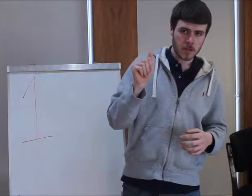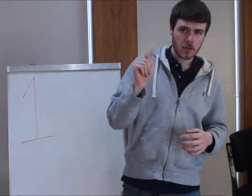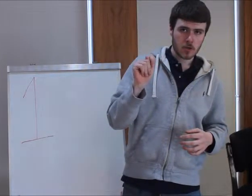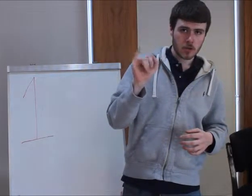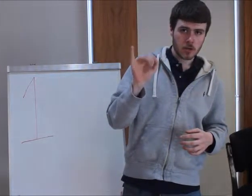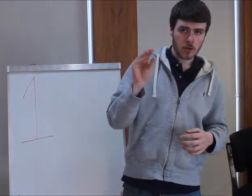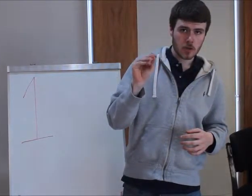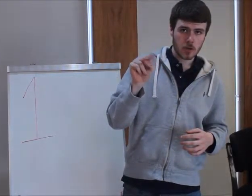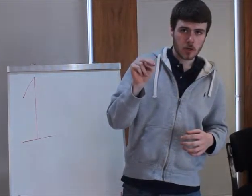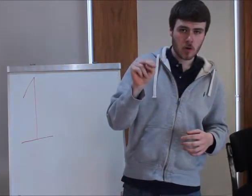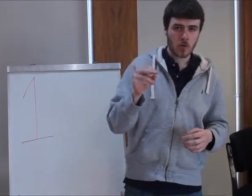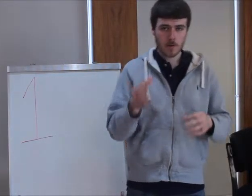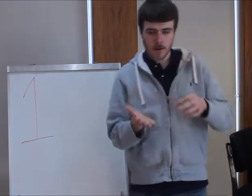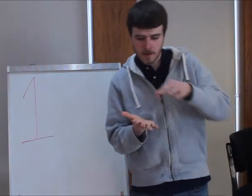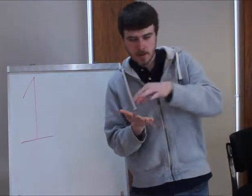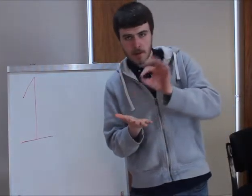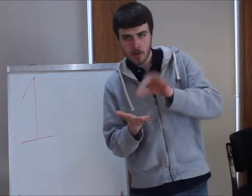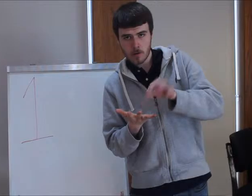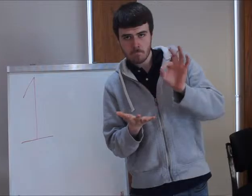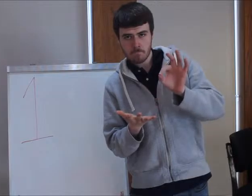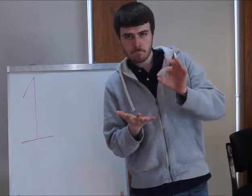population or a sample.